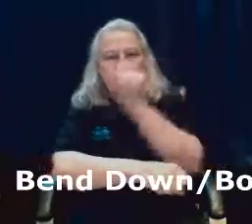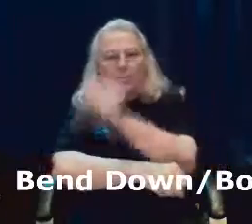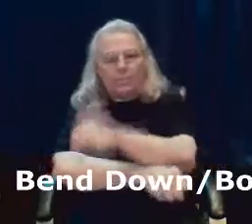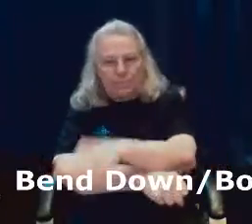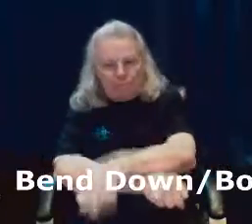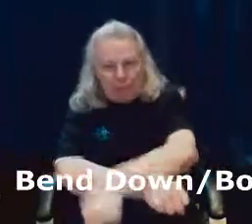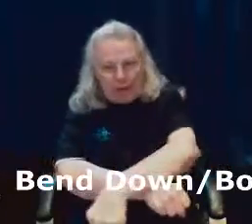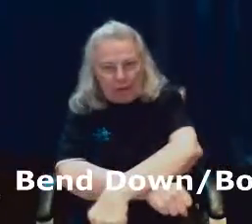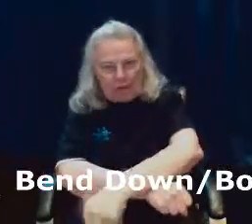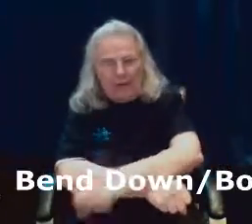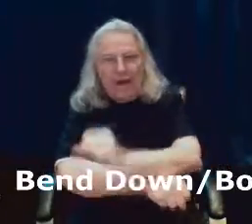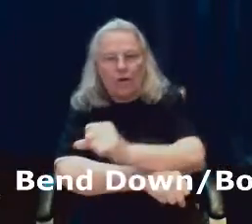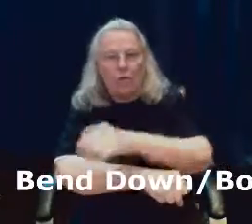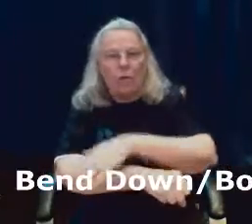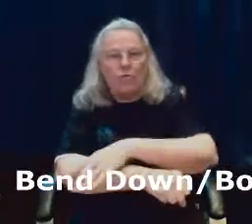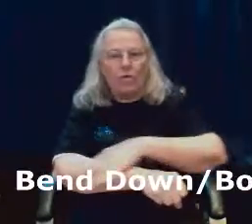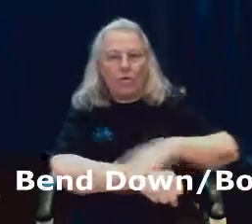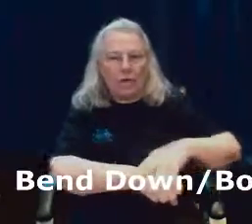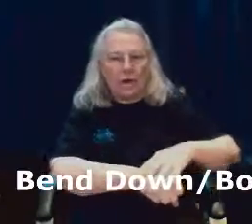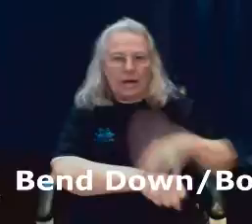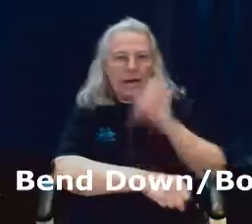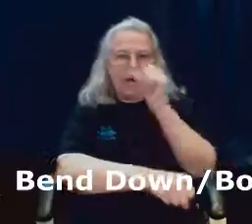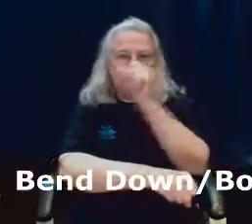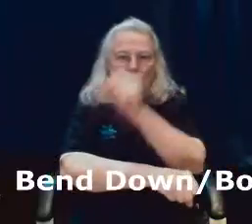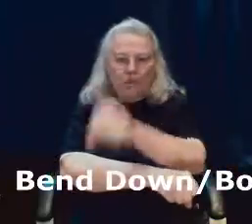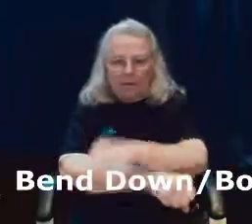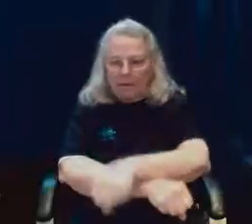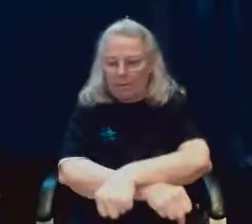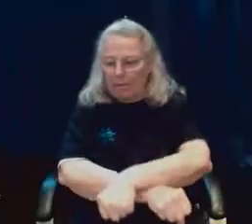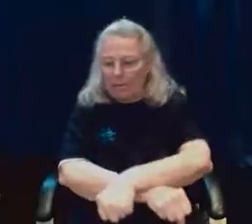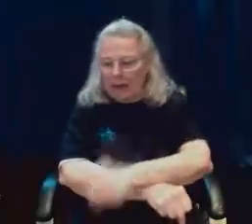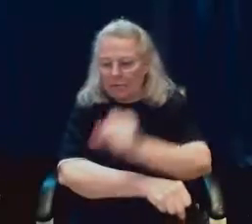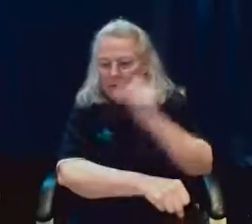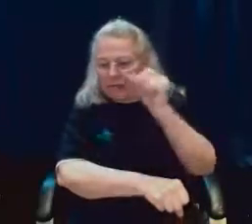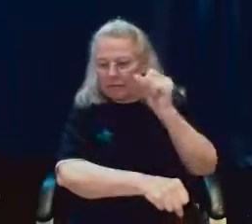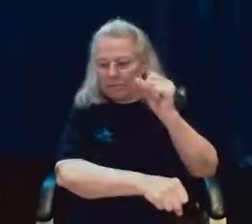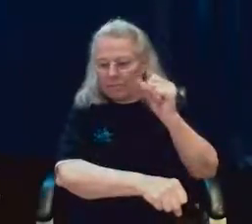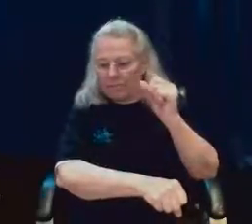you're bowing down over an object. Bow down.